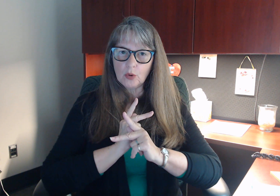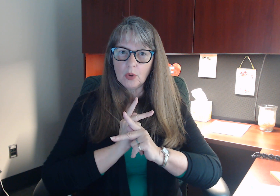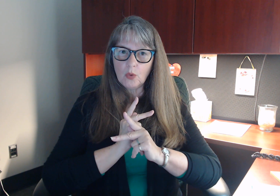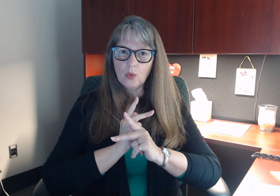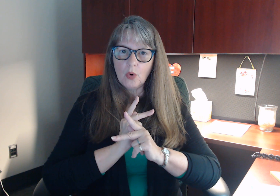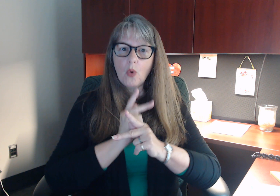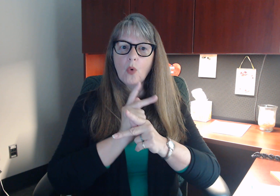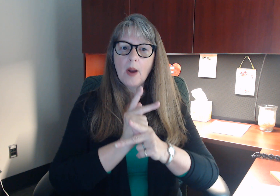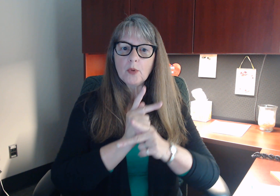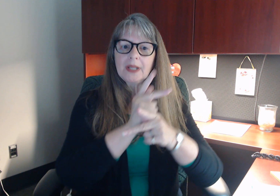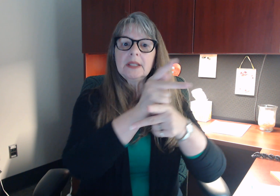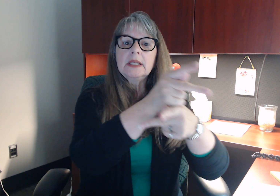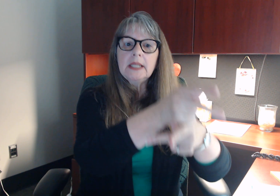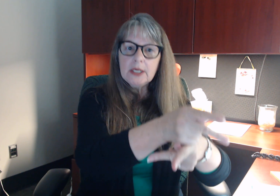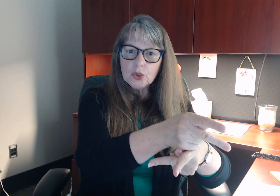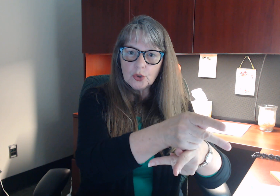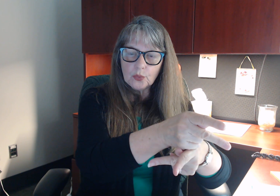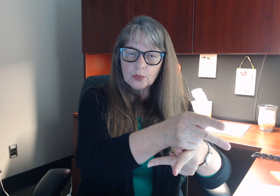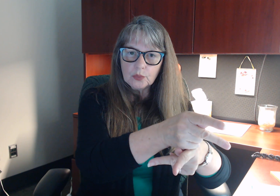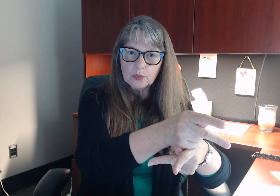borrow, or I'm going to lend you.